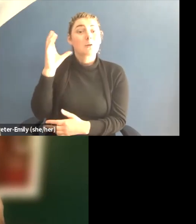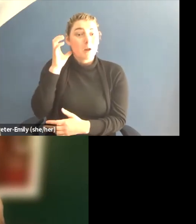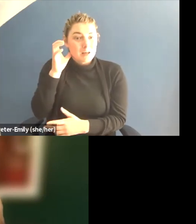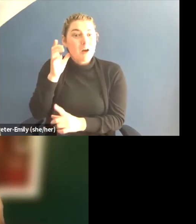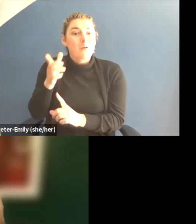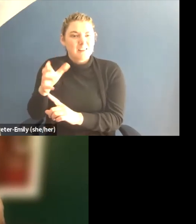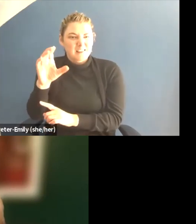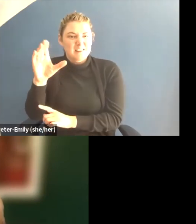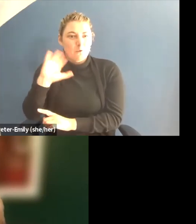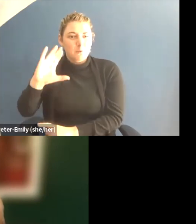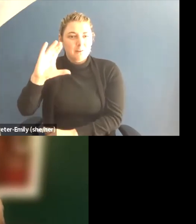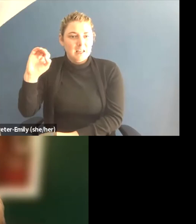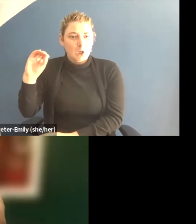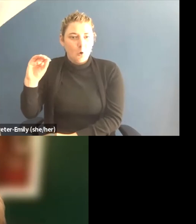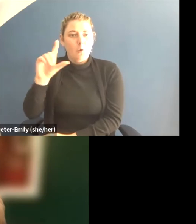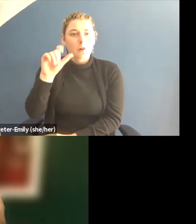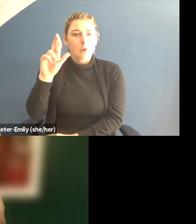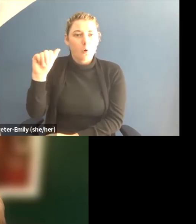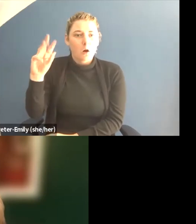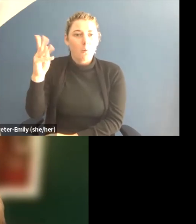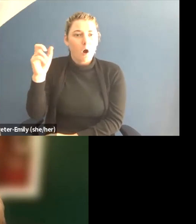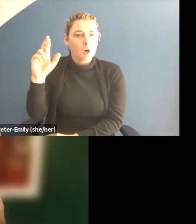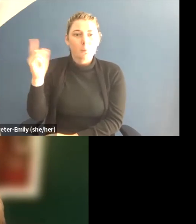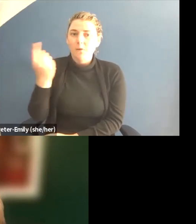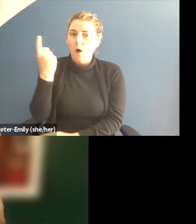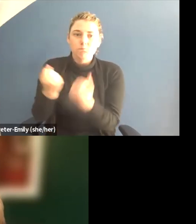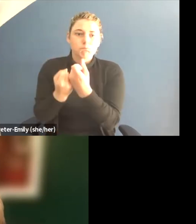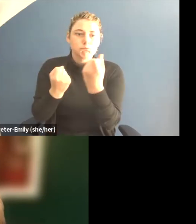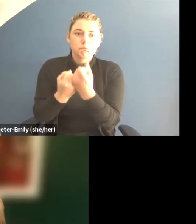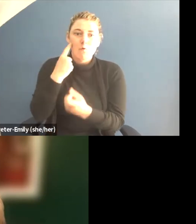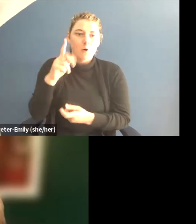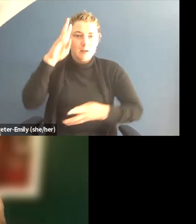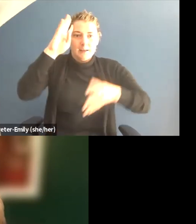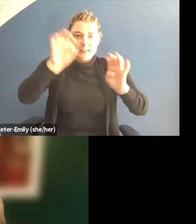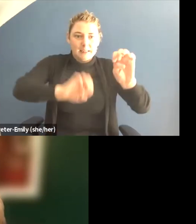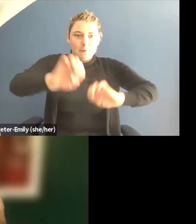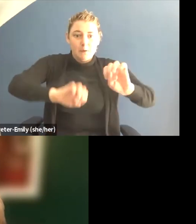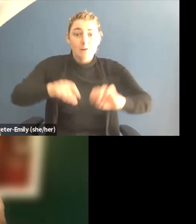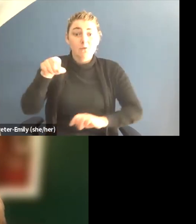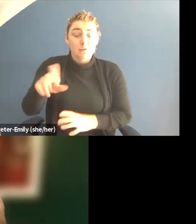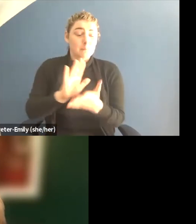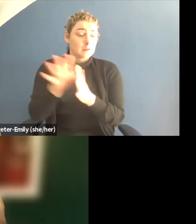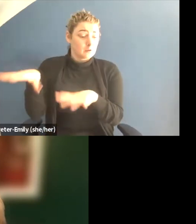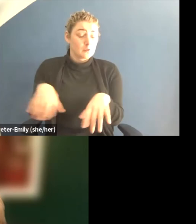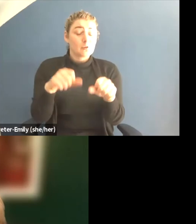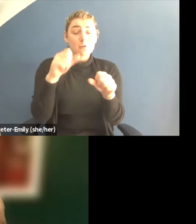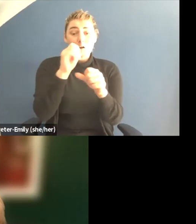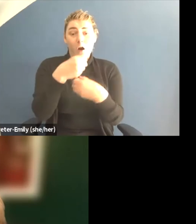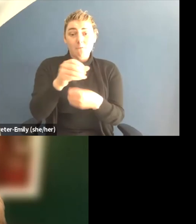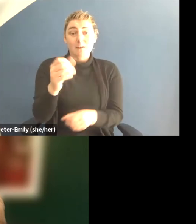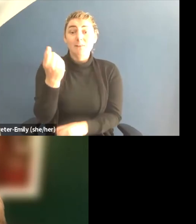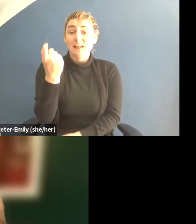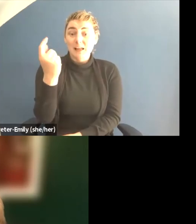was always a champion of experimentation. Laura Walker took office as the 11th president of Bennington College